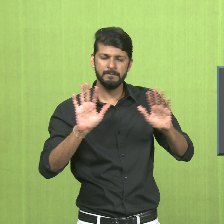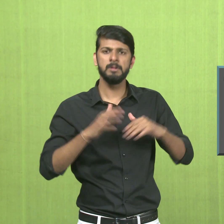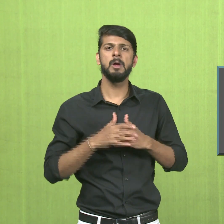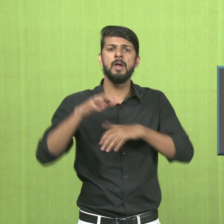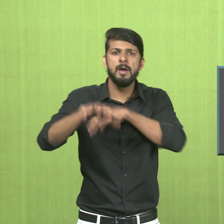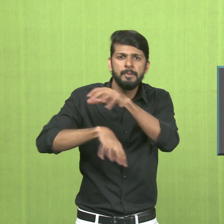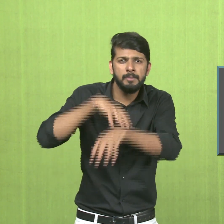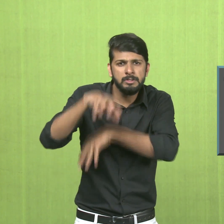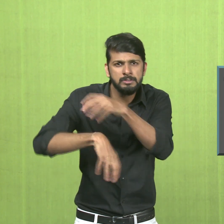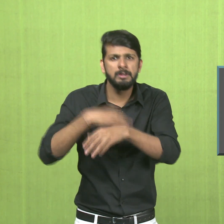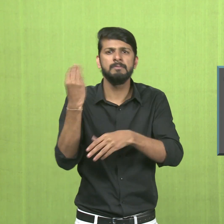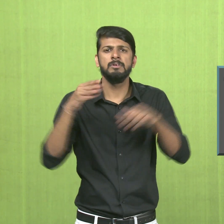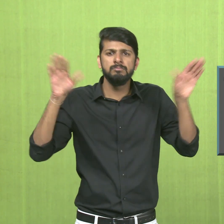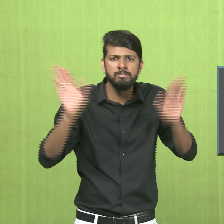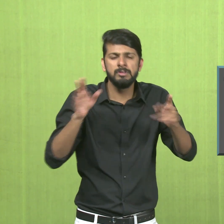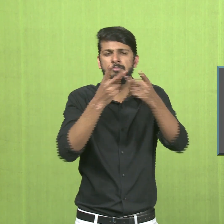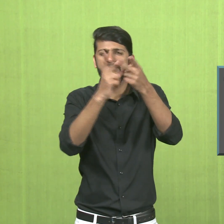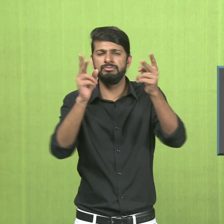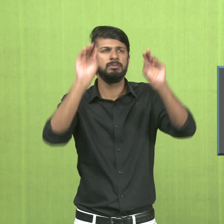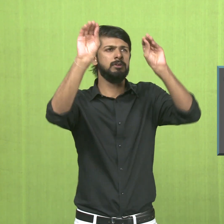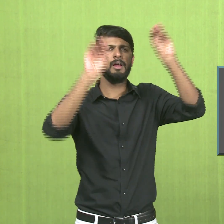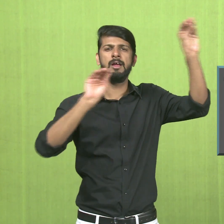and then figures of flora and fauna.